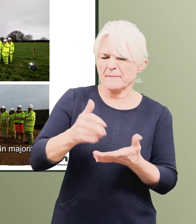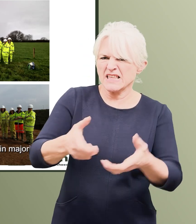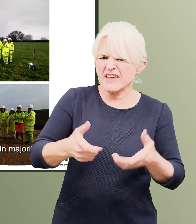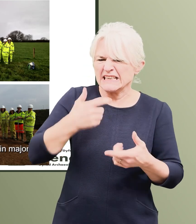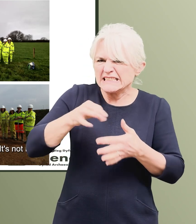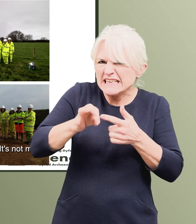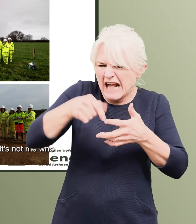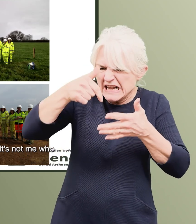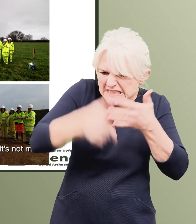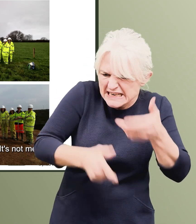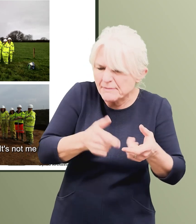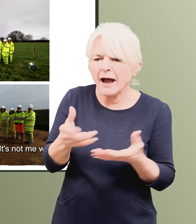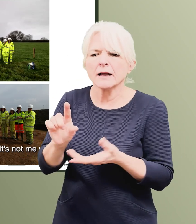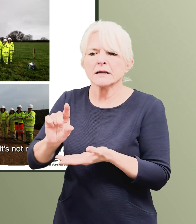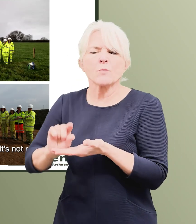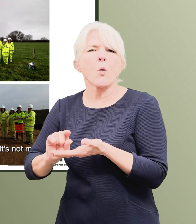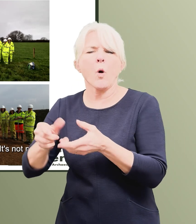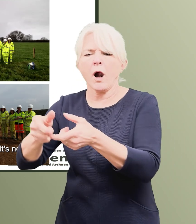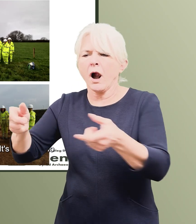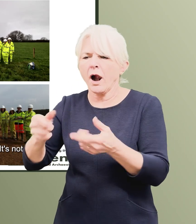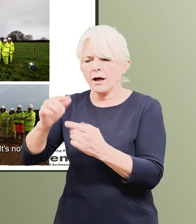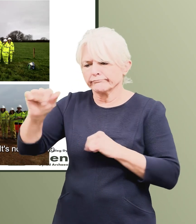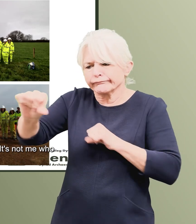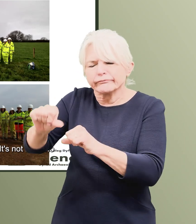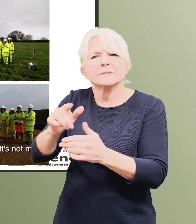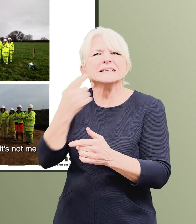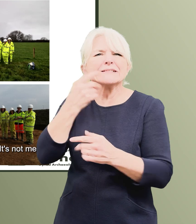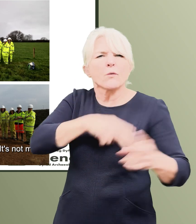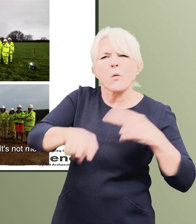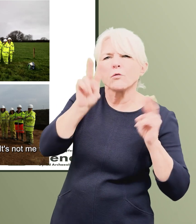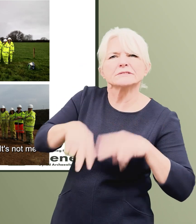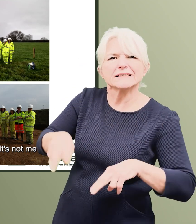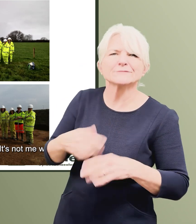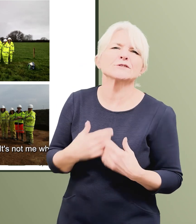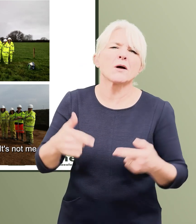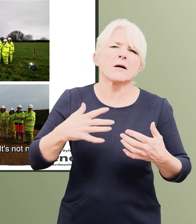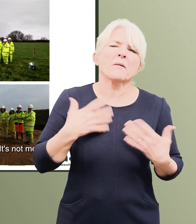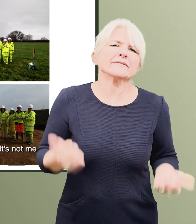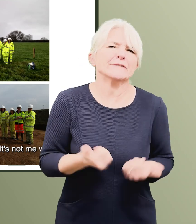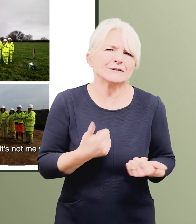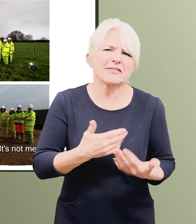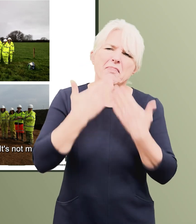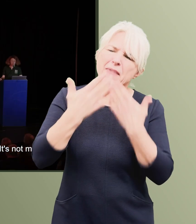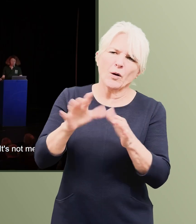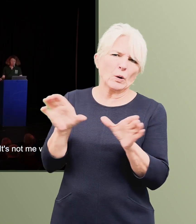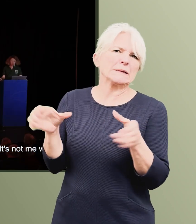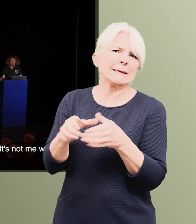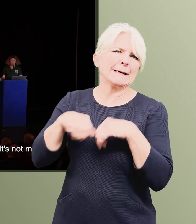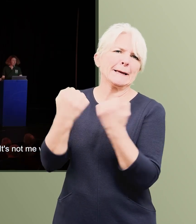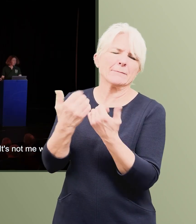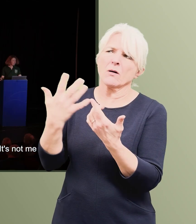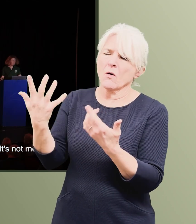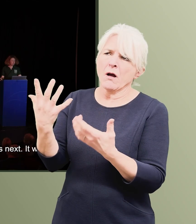finish off by thanking the enormous team that made this project possible. It's not me who digs most of the